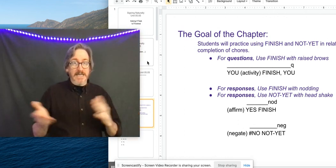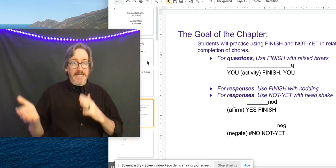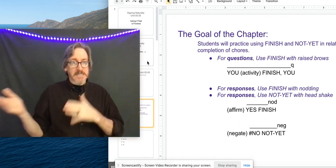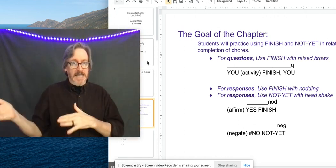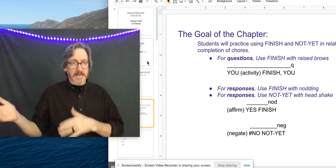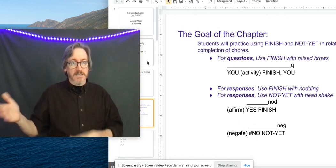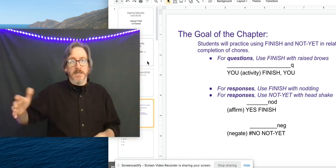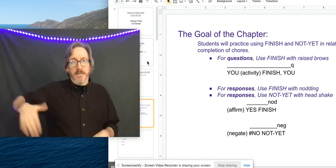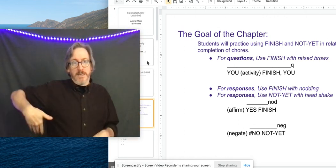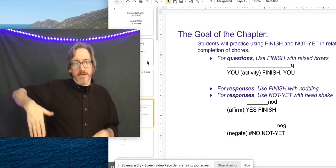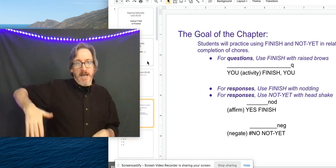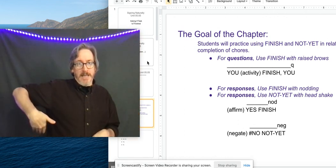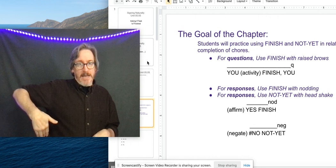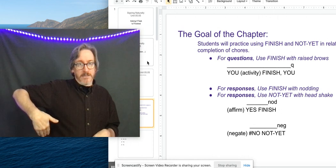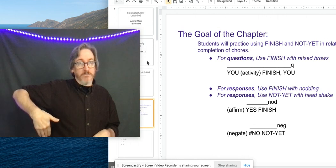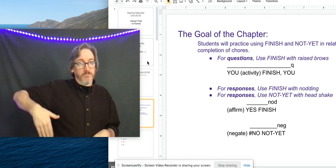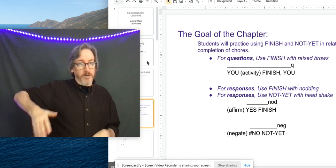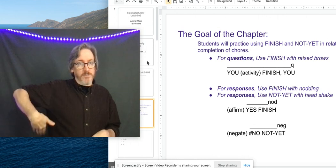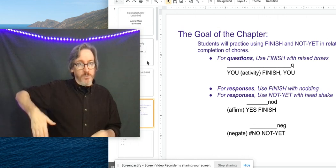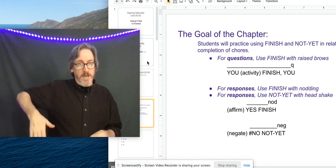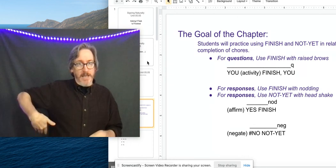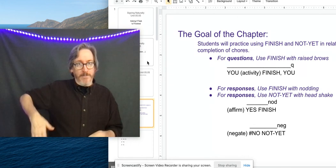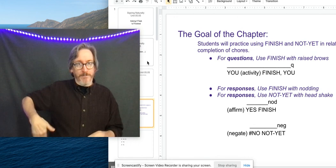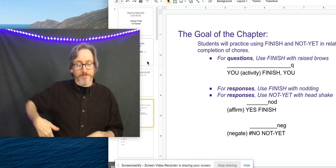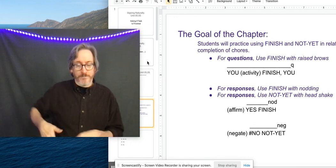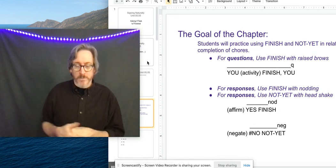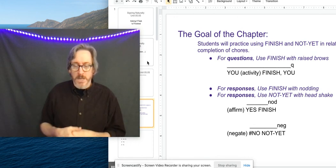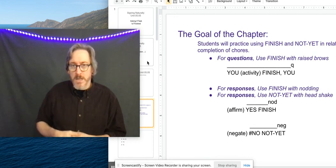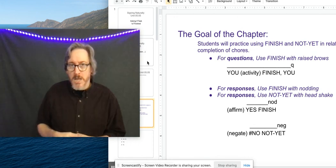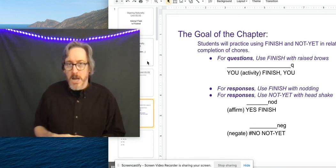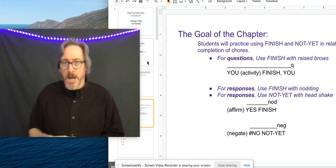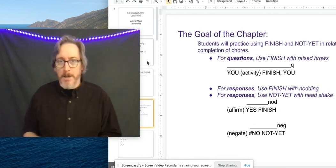yet. He's late, not yet. So not yet.